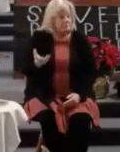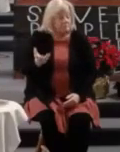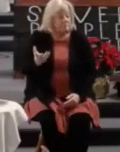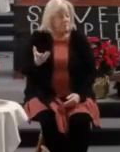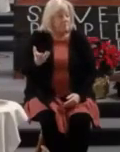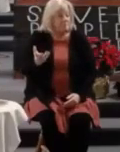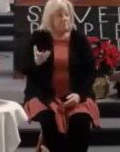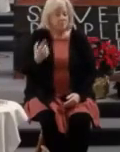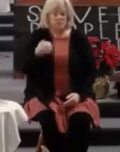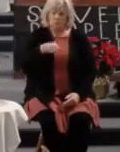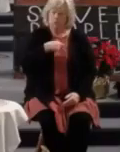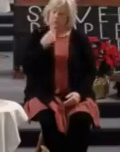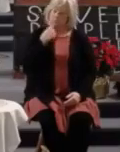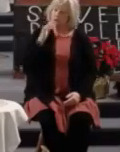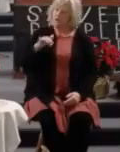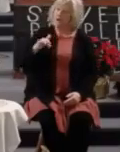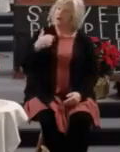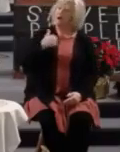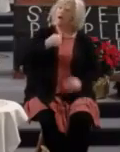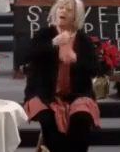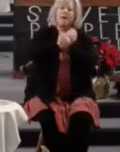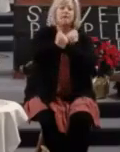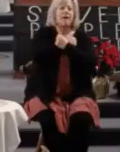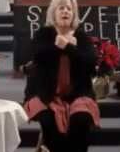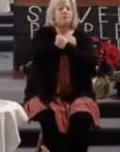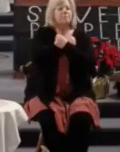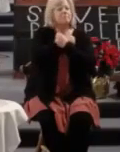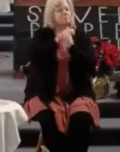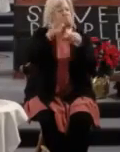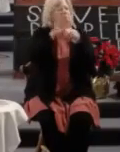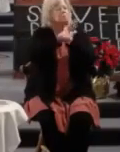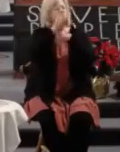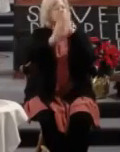we claim to love the whole world,